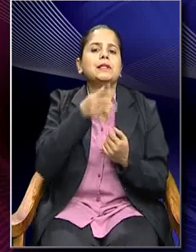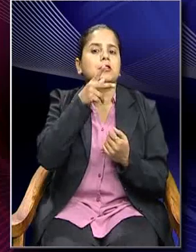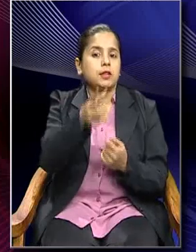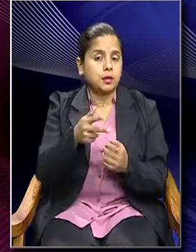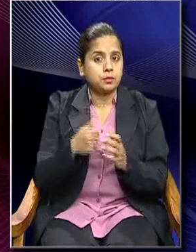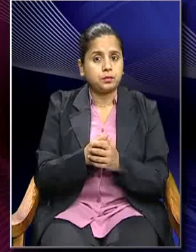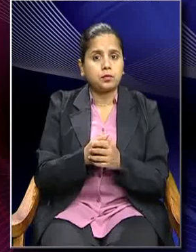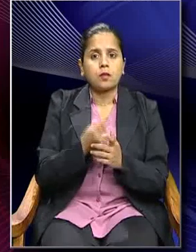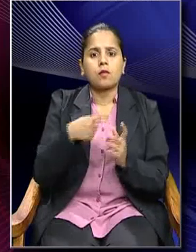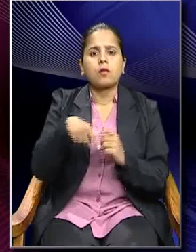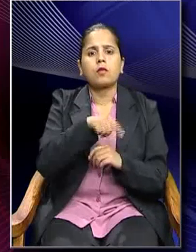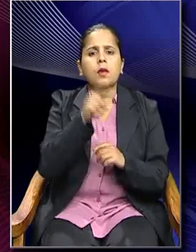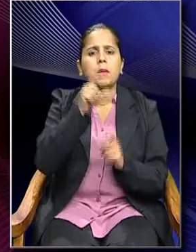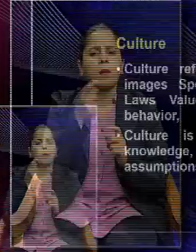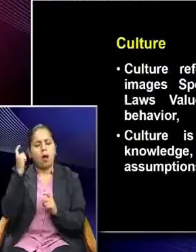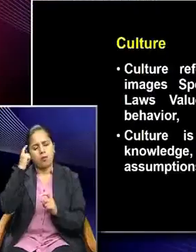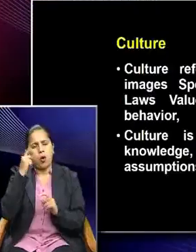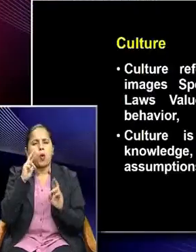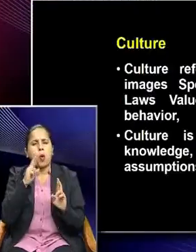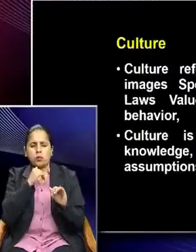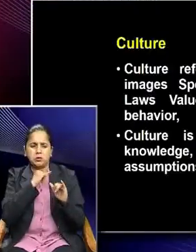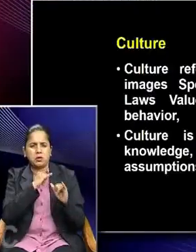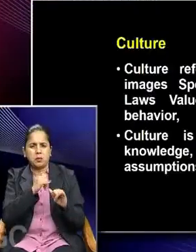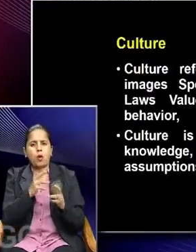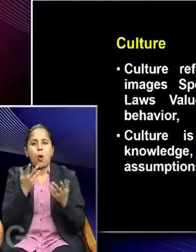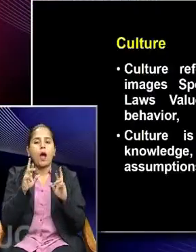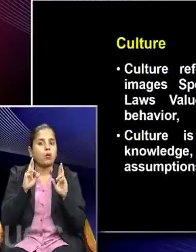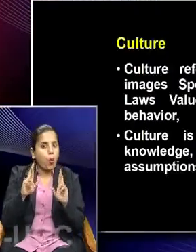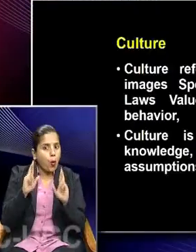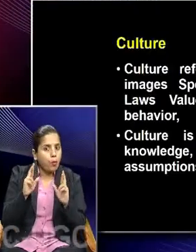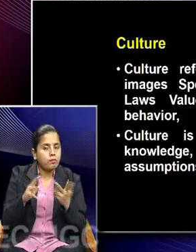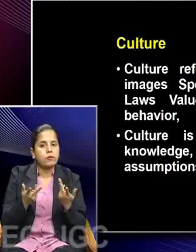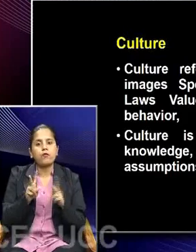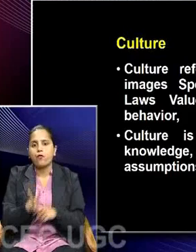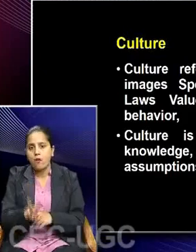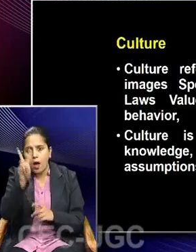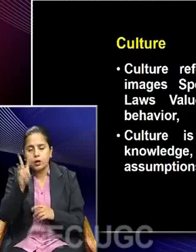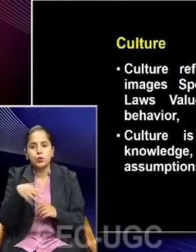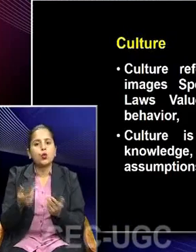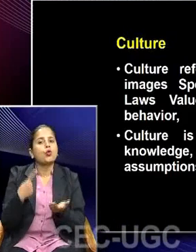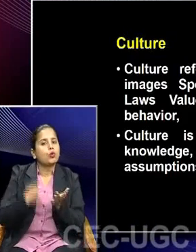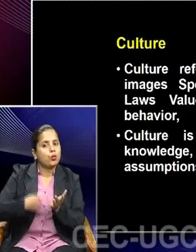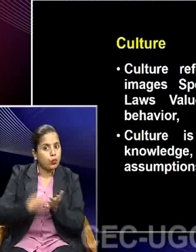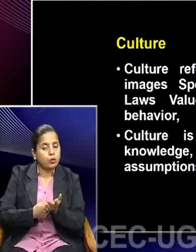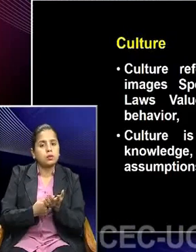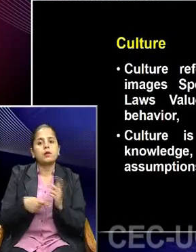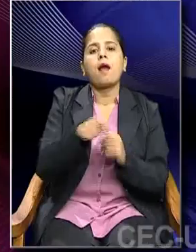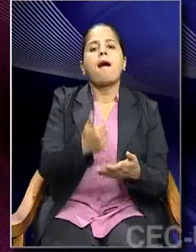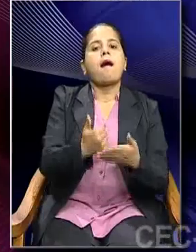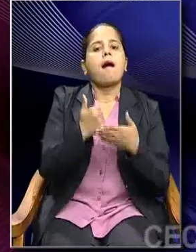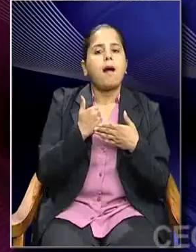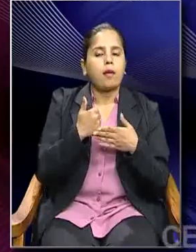it is our common sense assumptions, expectations, values and norms that help us